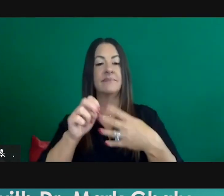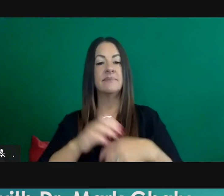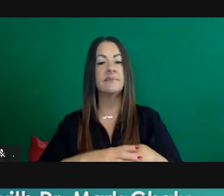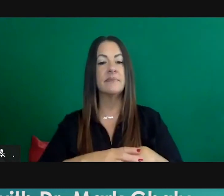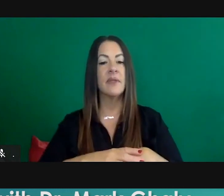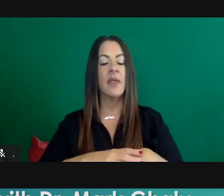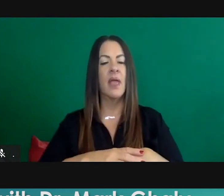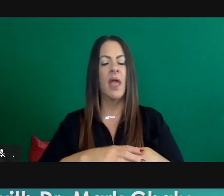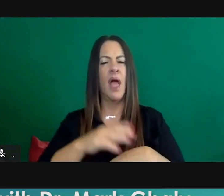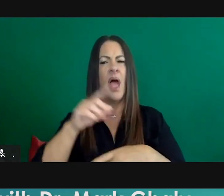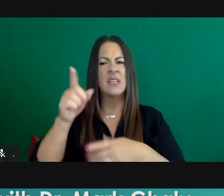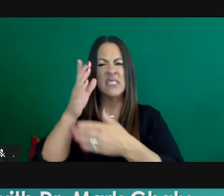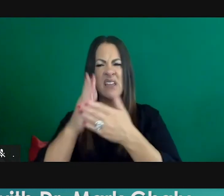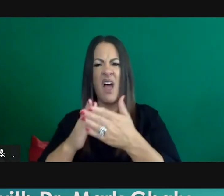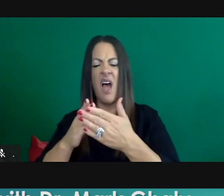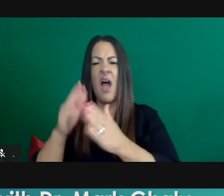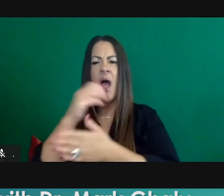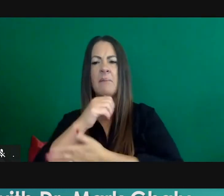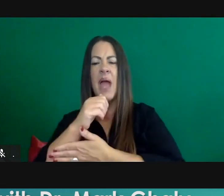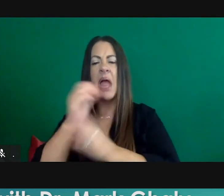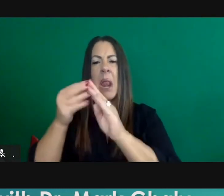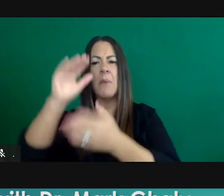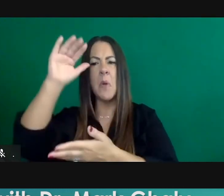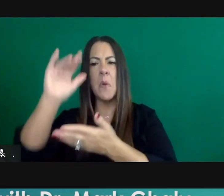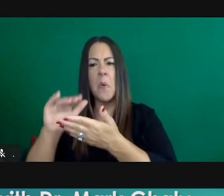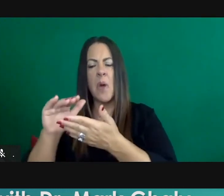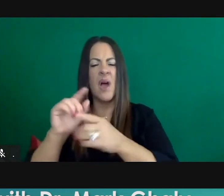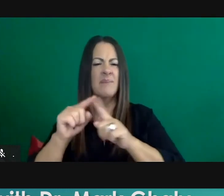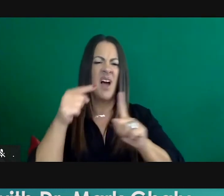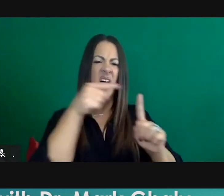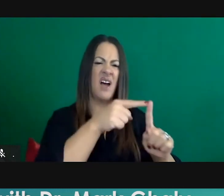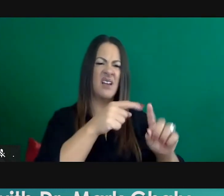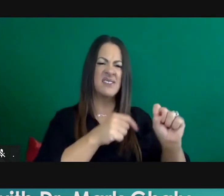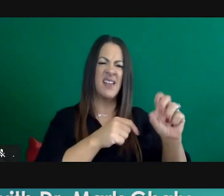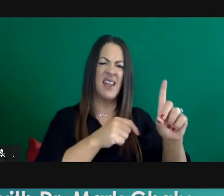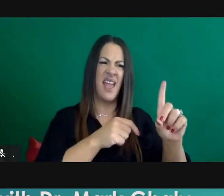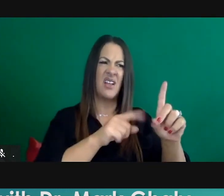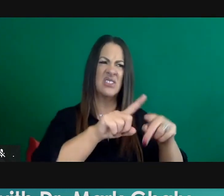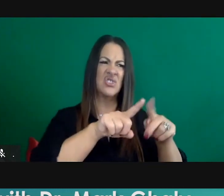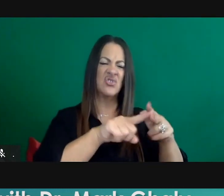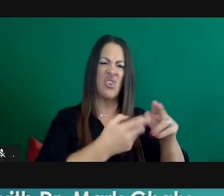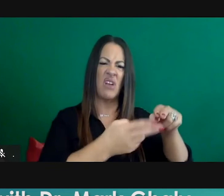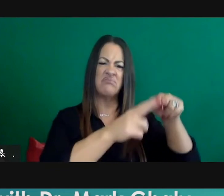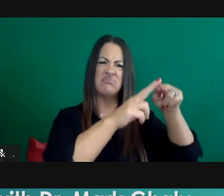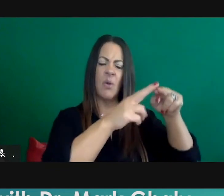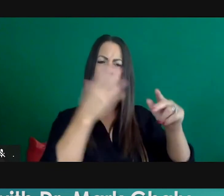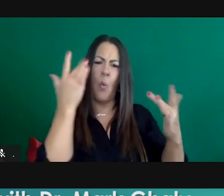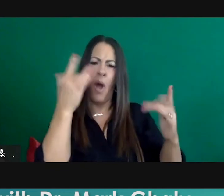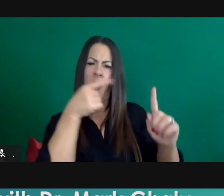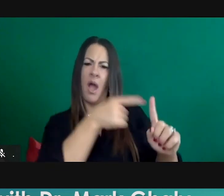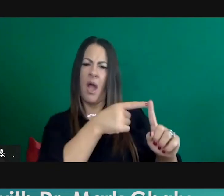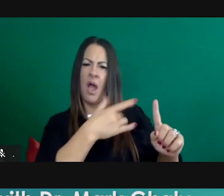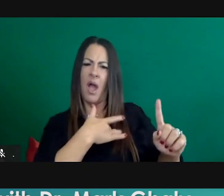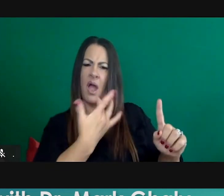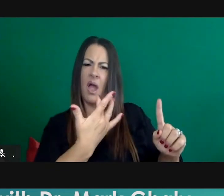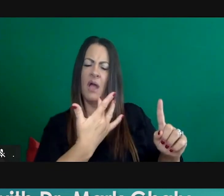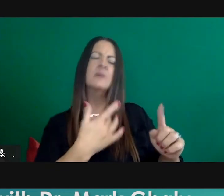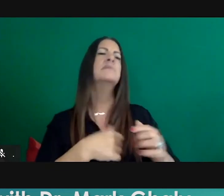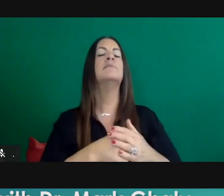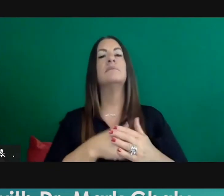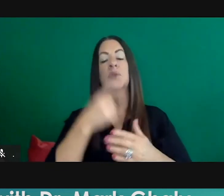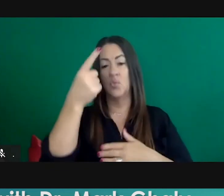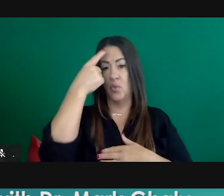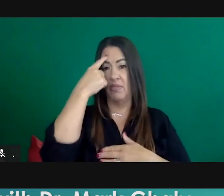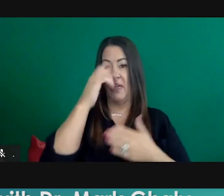numbers are up and now would place it into the purple tier. What is happening there? And do you think the increases are the result of